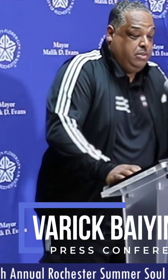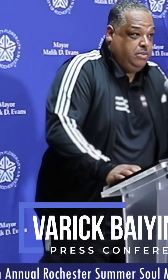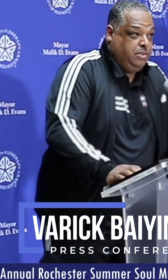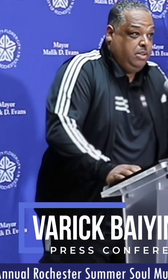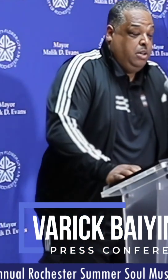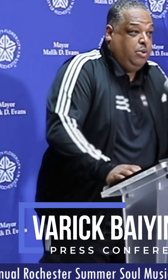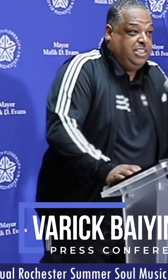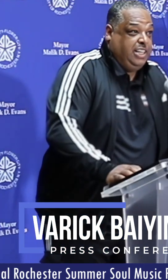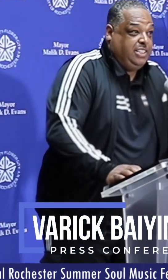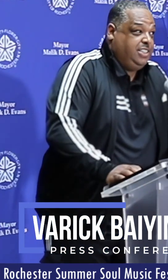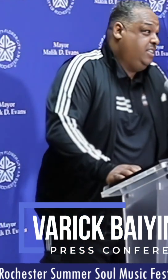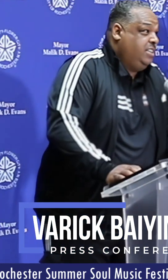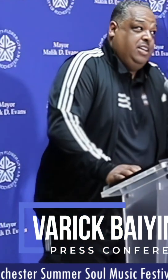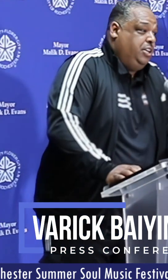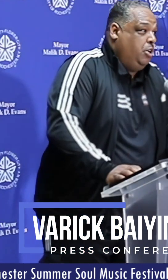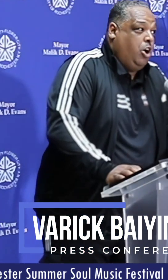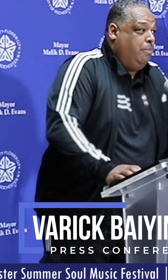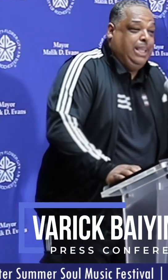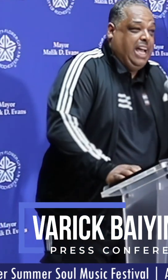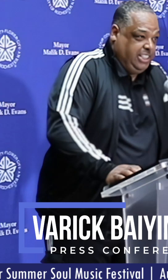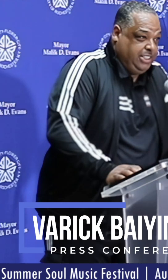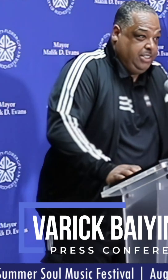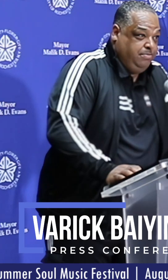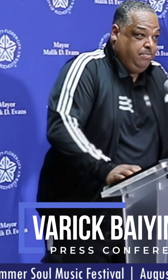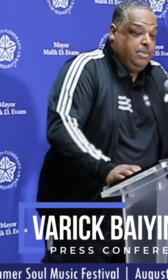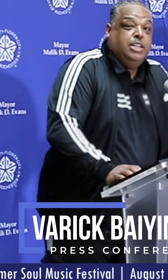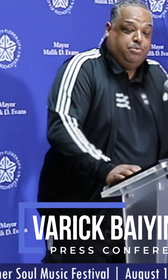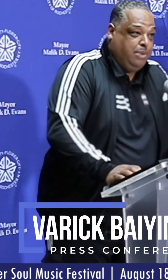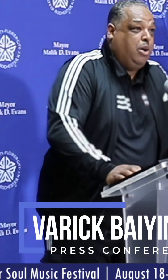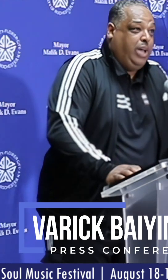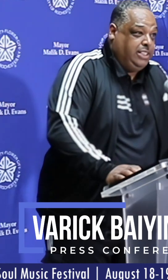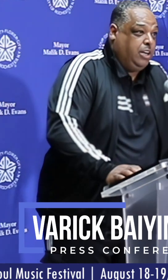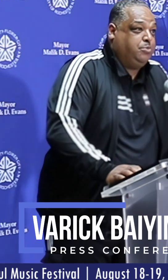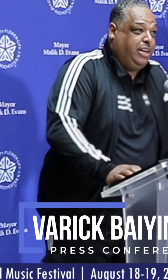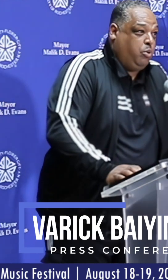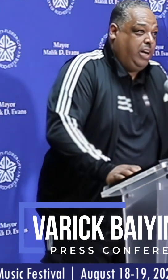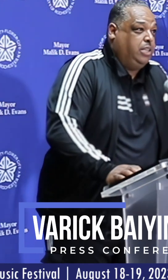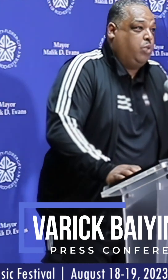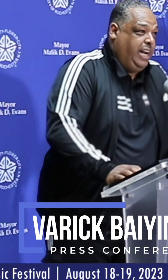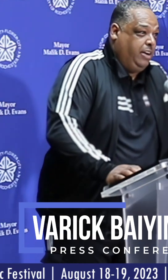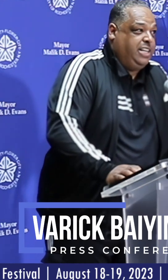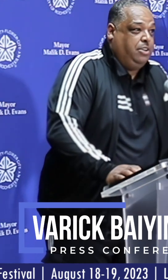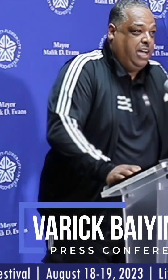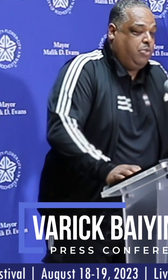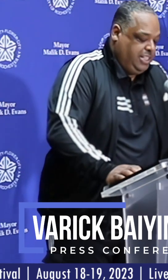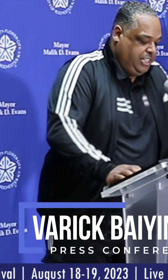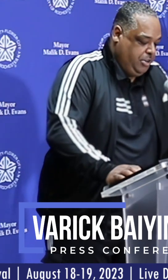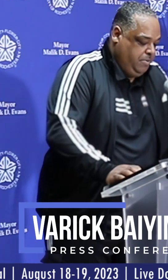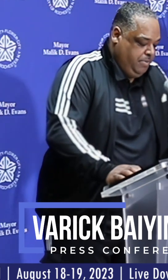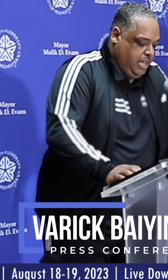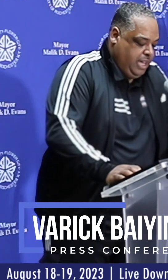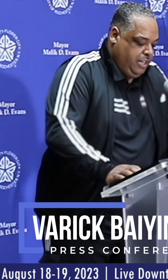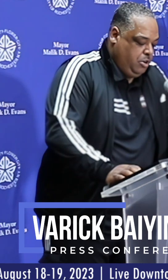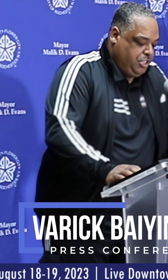Troop, which is, you know, R&B legends. Spread my wings. They're gonna spread their wings right here in downtown